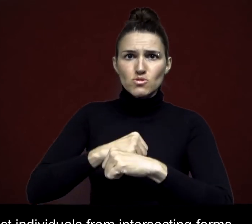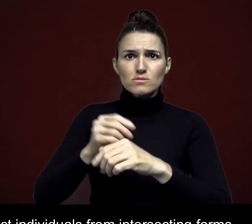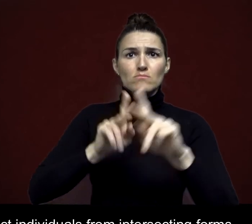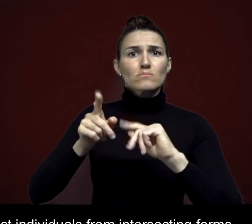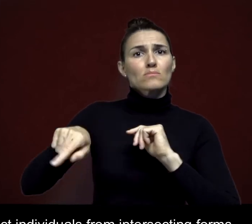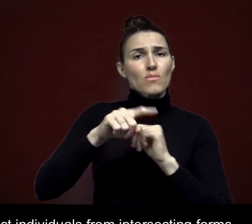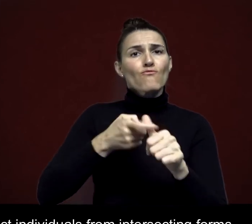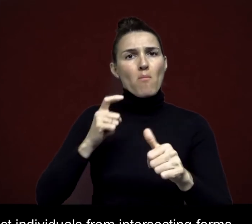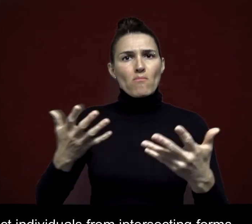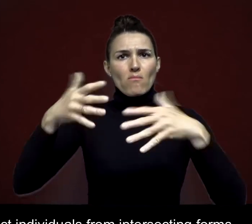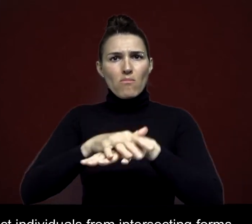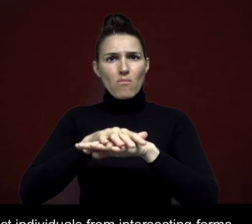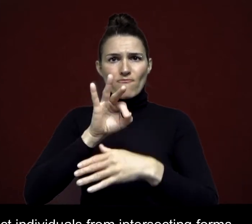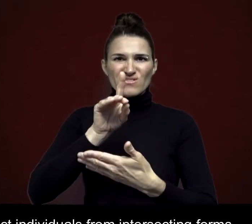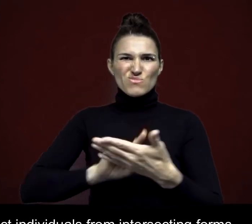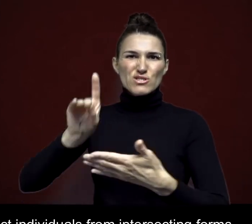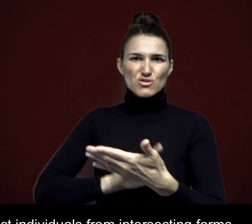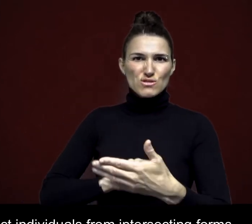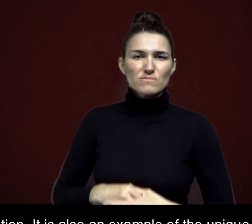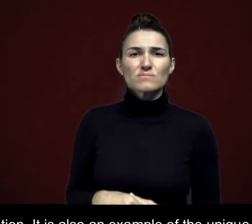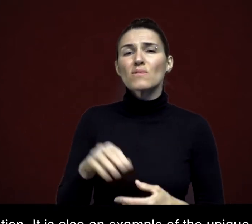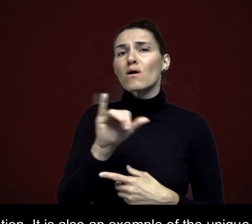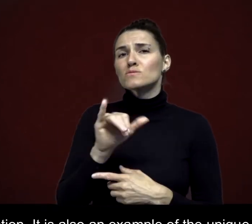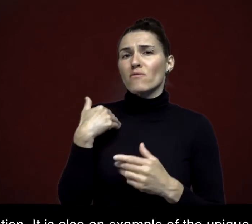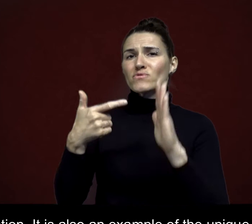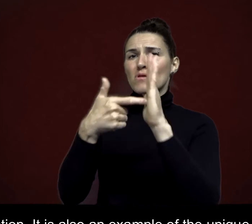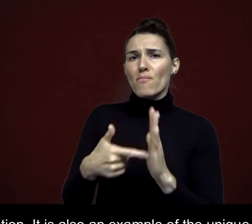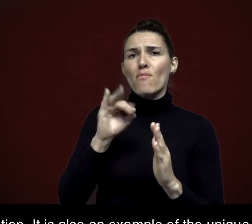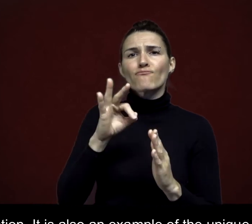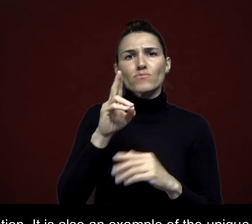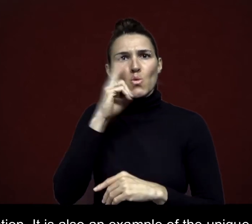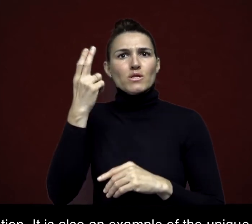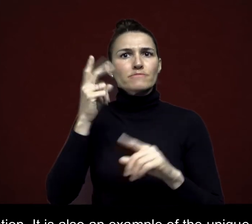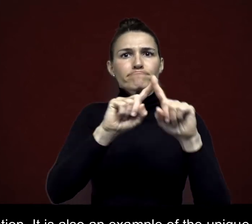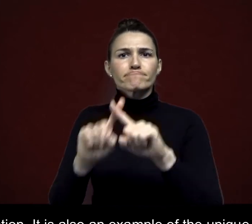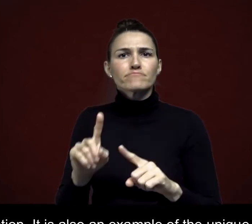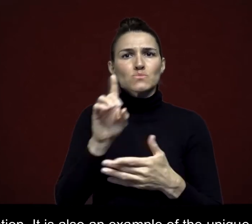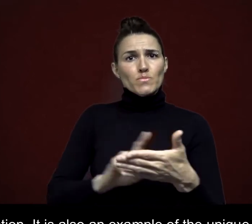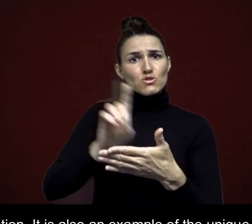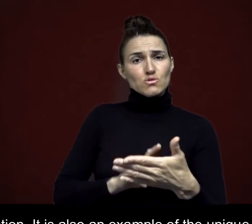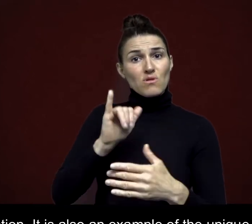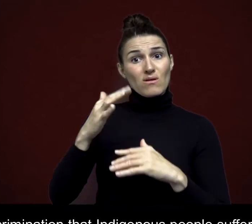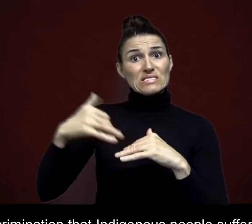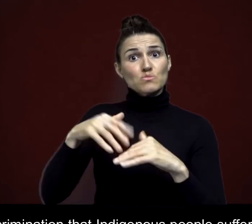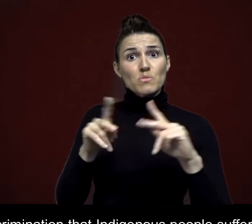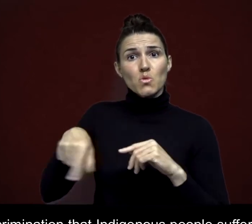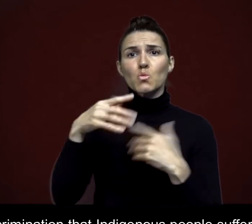to protect individuals from intersecting forms of discrimination. It is also an example of the unique forms of